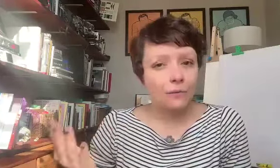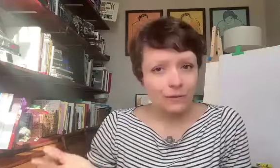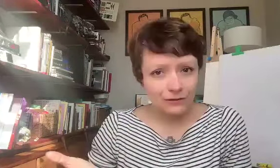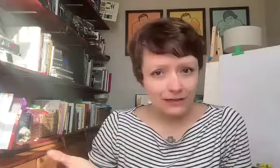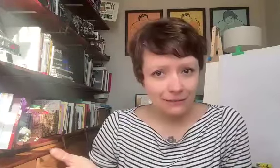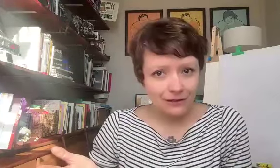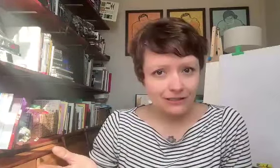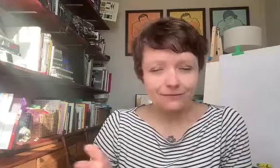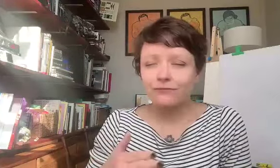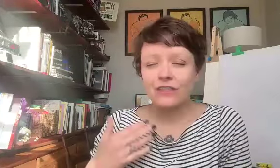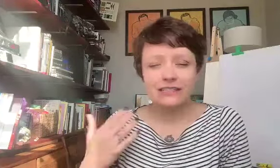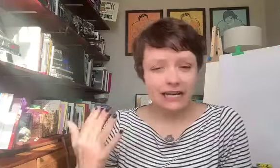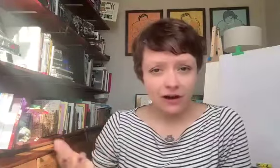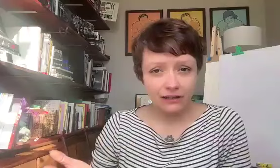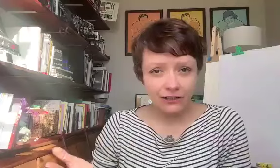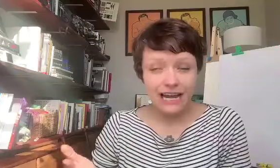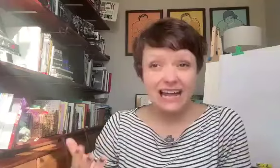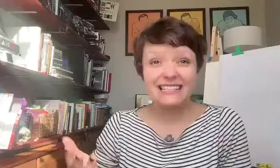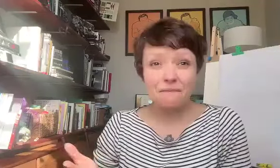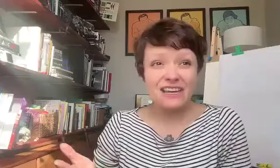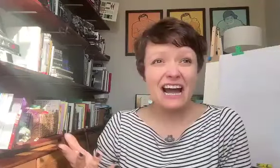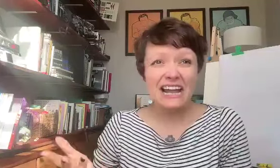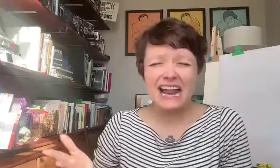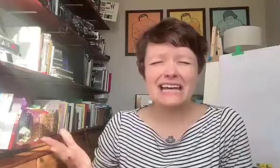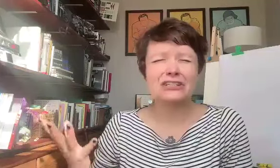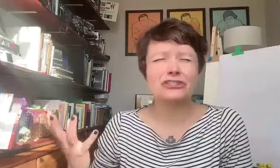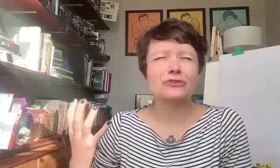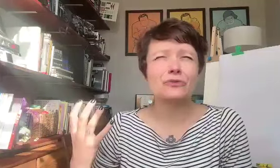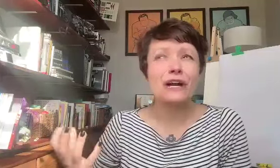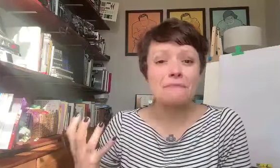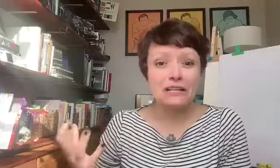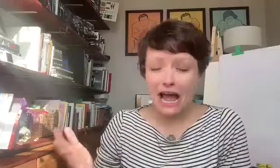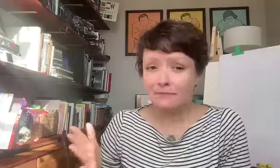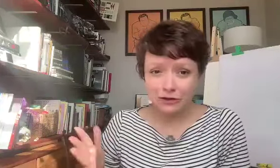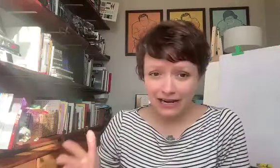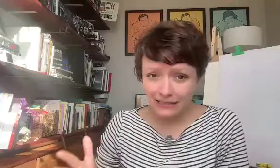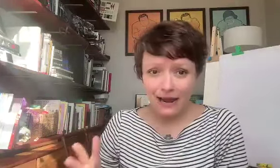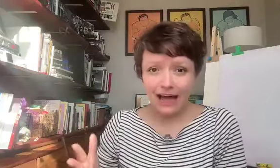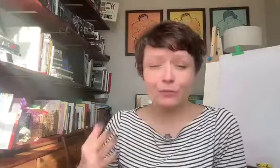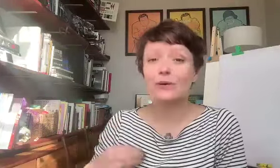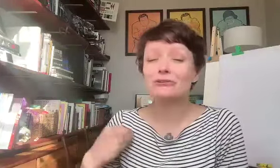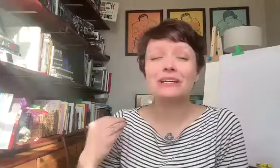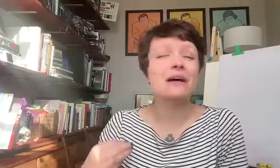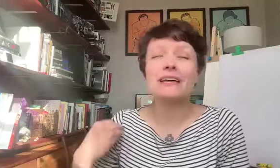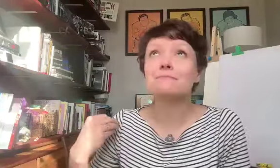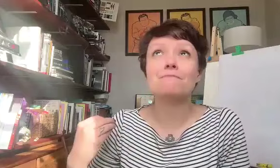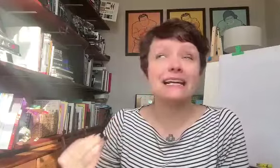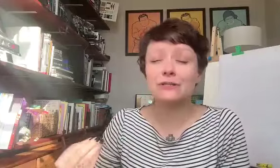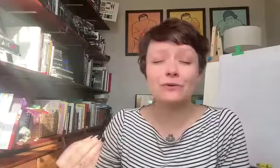When we're doing numbers for the sake of our littles and something, again, as extremely abstract as math, we want to give them as many tools